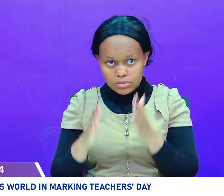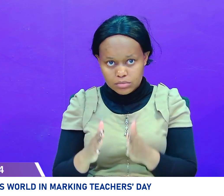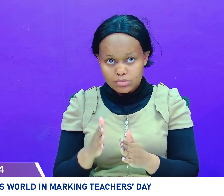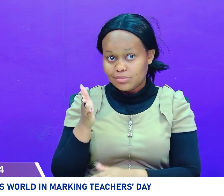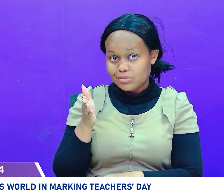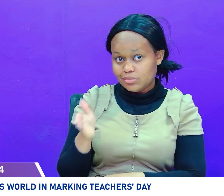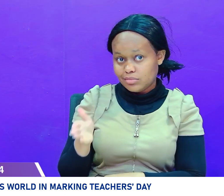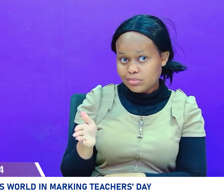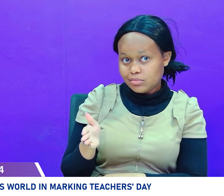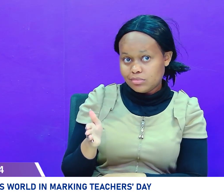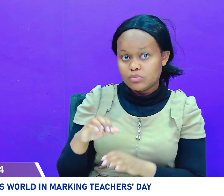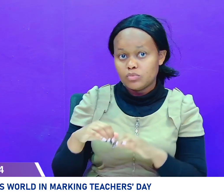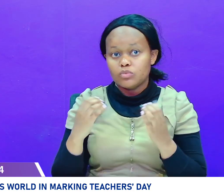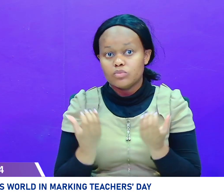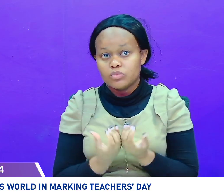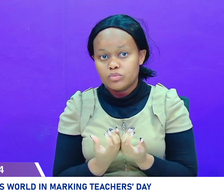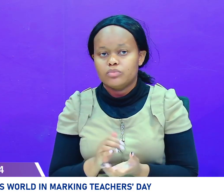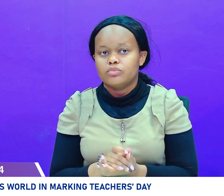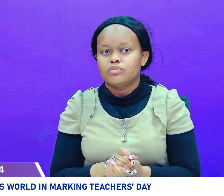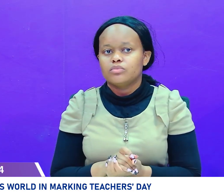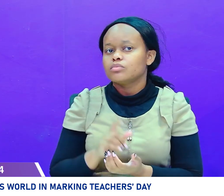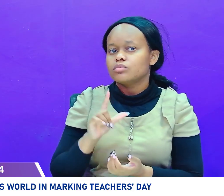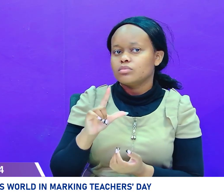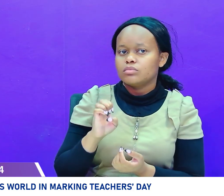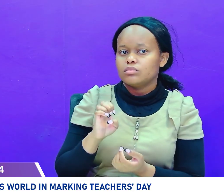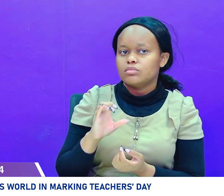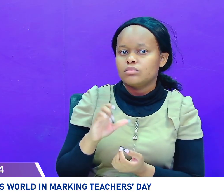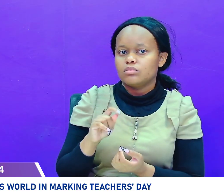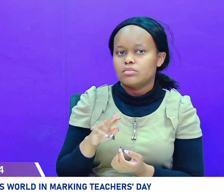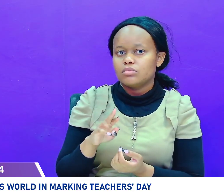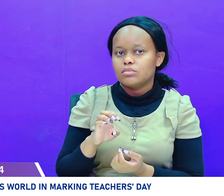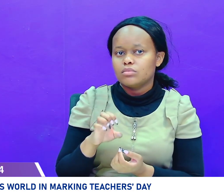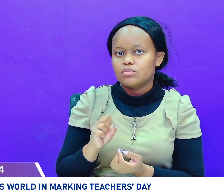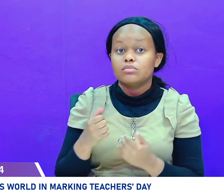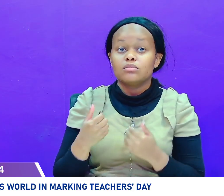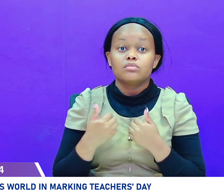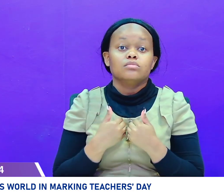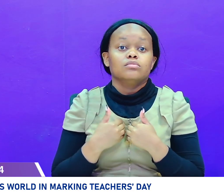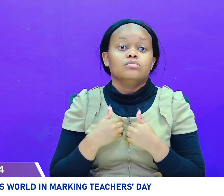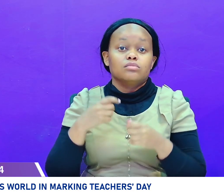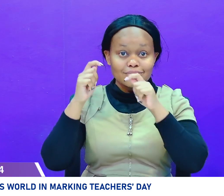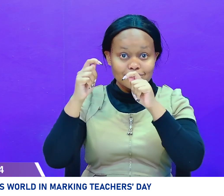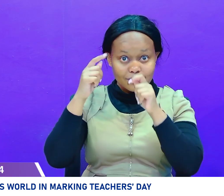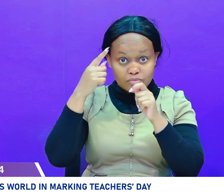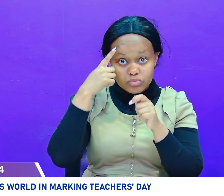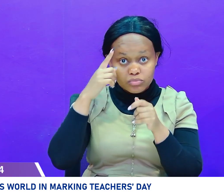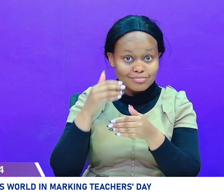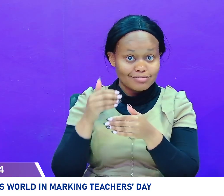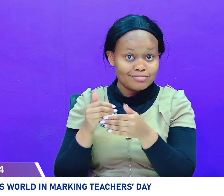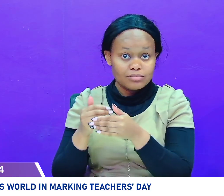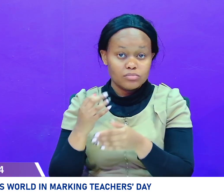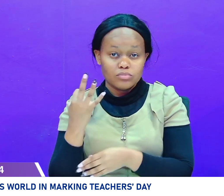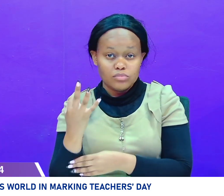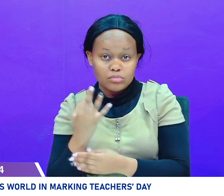Gitau termed the strike unprotected and directed that all students attend classes as scheduled.